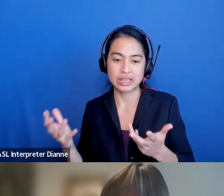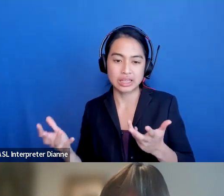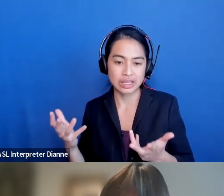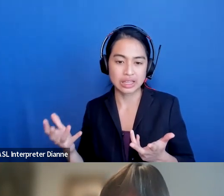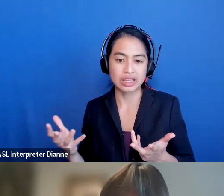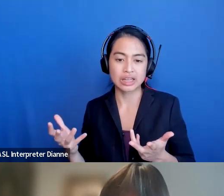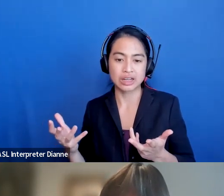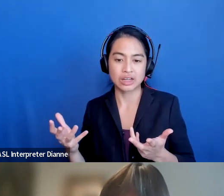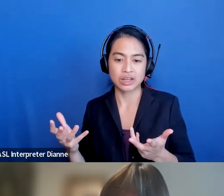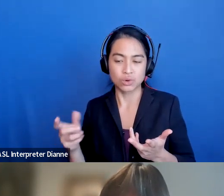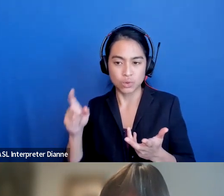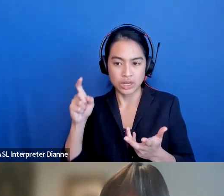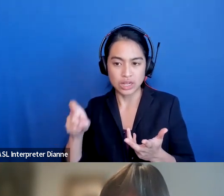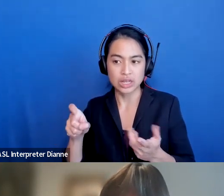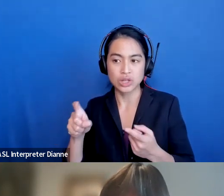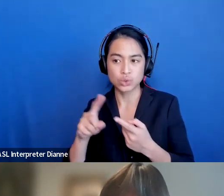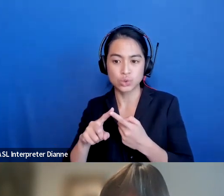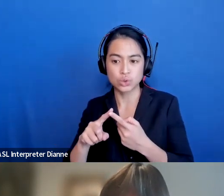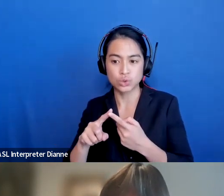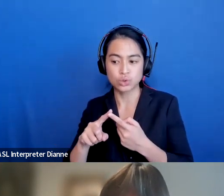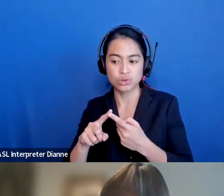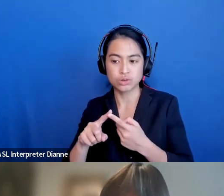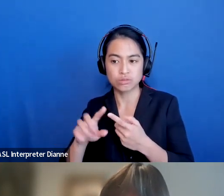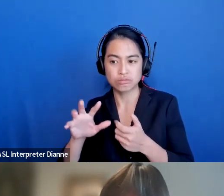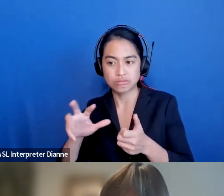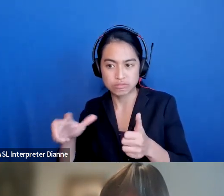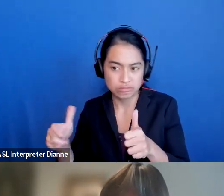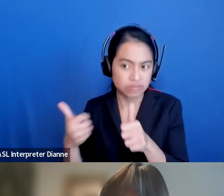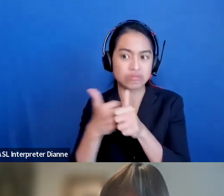being reinforced by ACL.